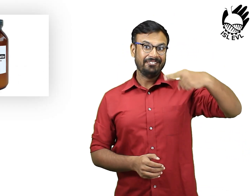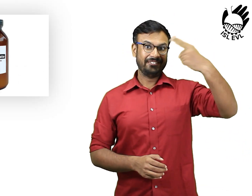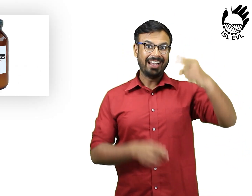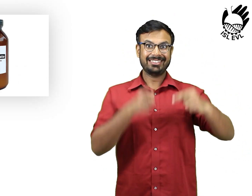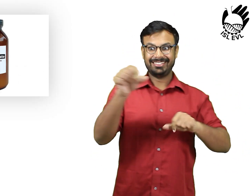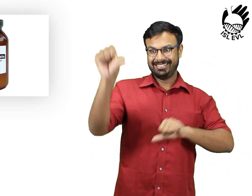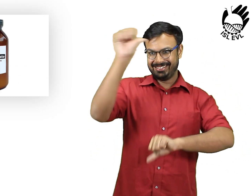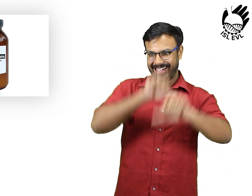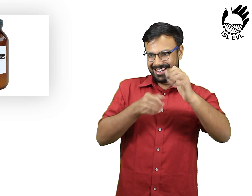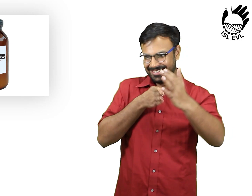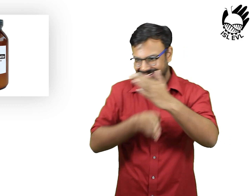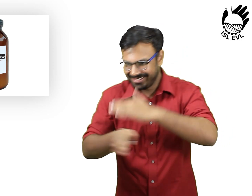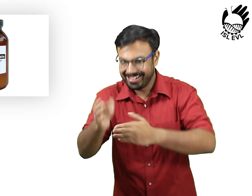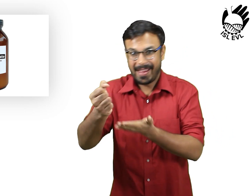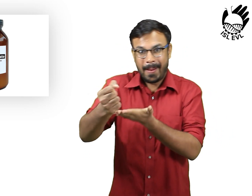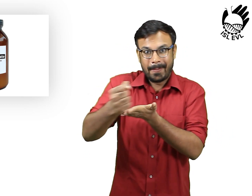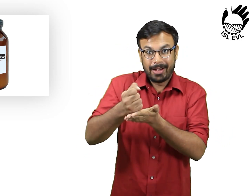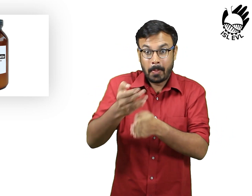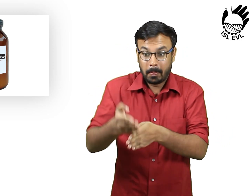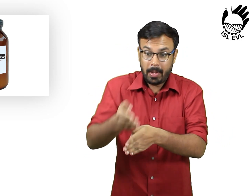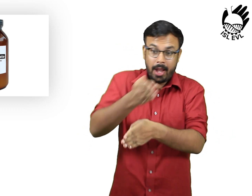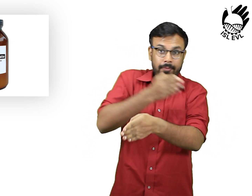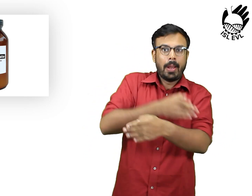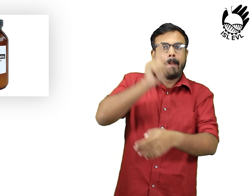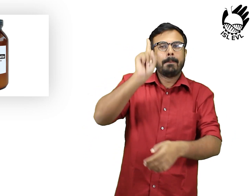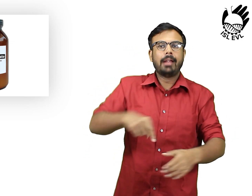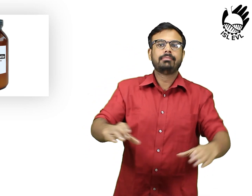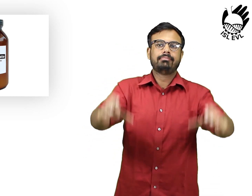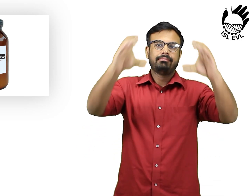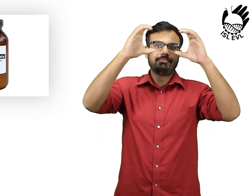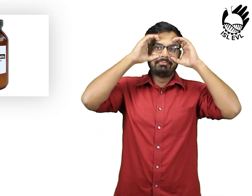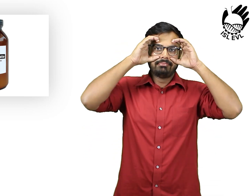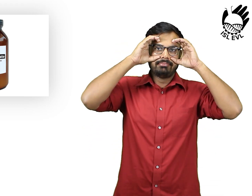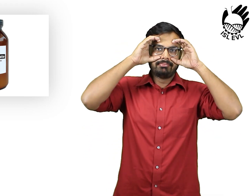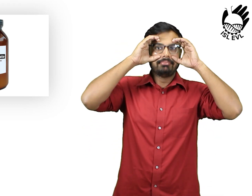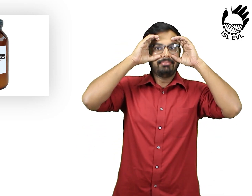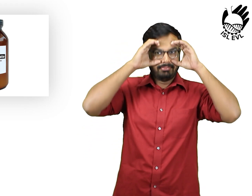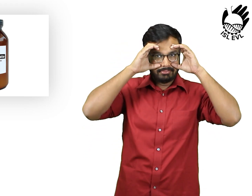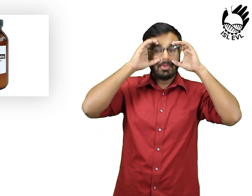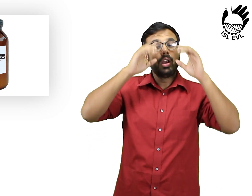criminal. The blot strikes again.